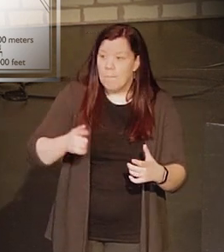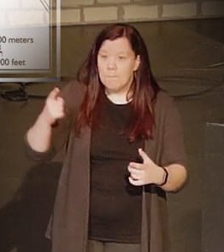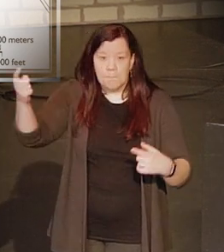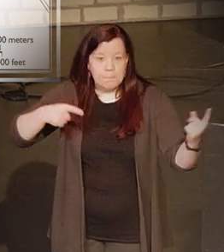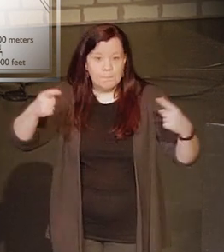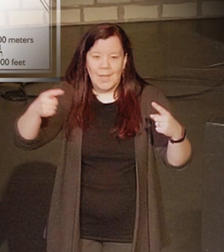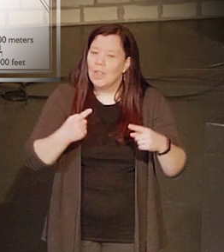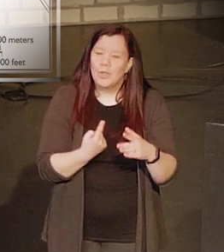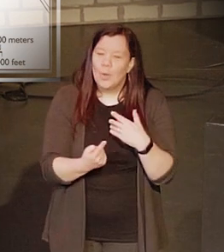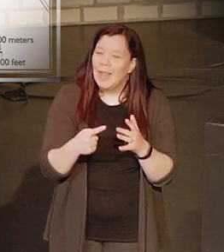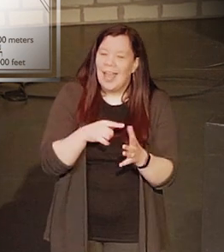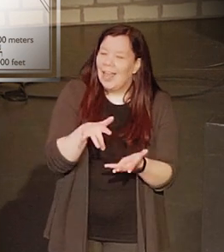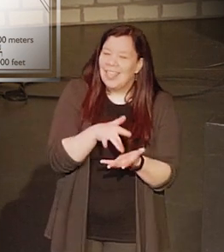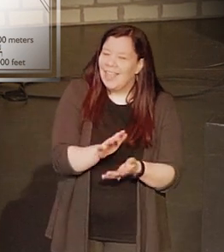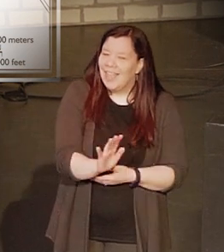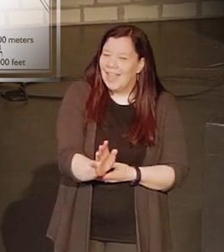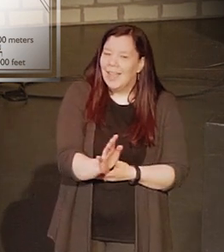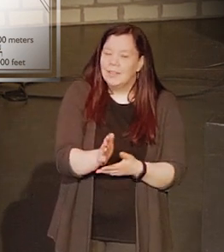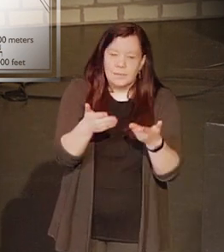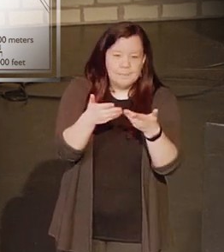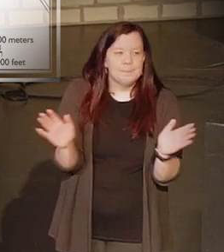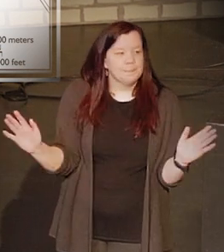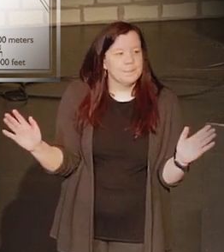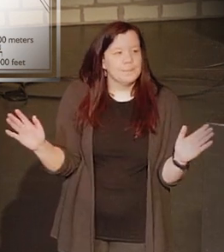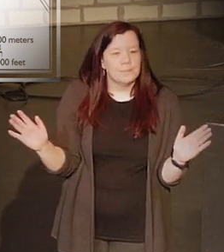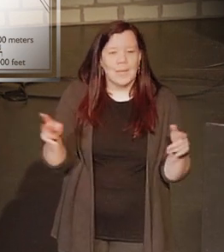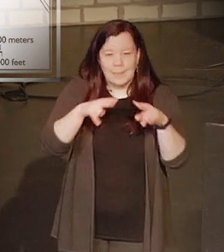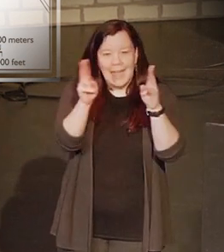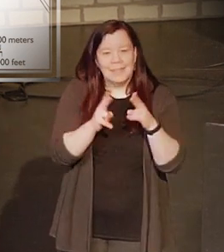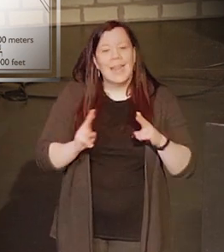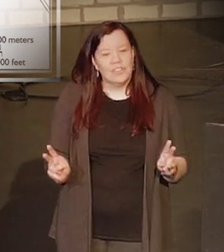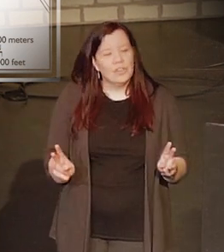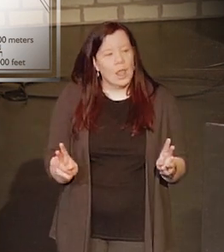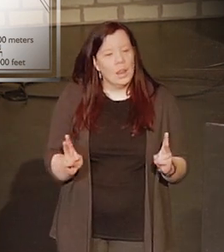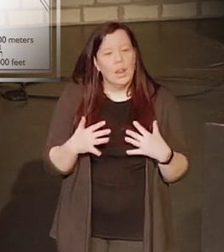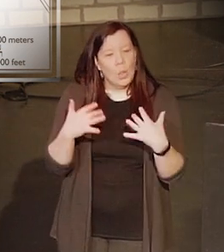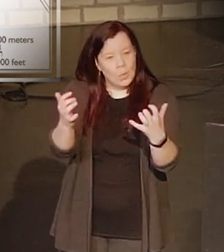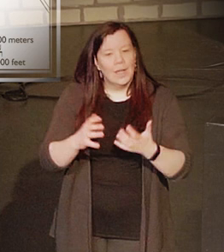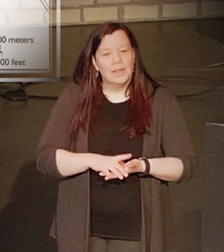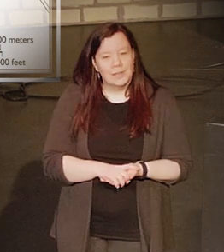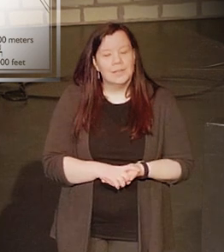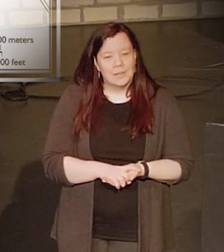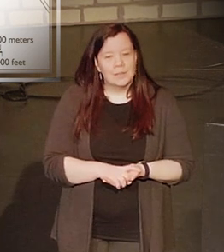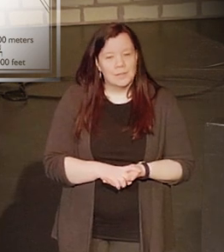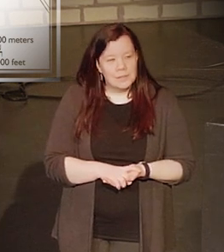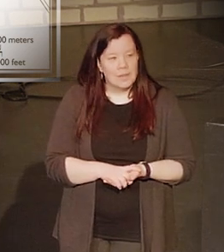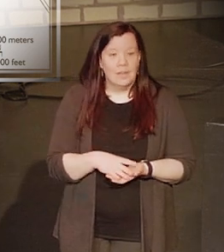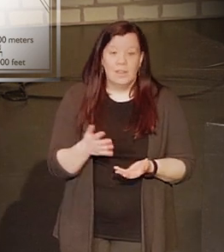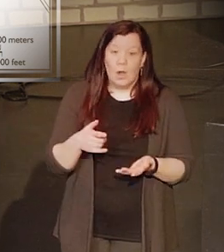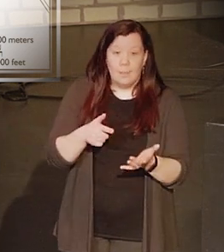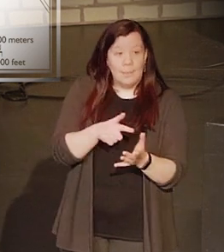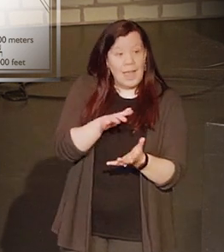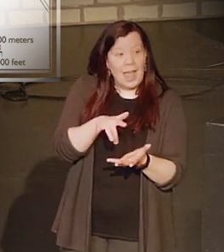than just Athenian citizens. It would have been a more international, we might call it, audience. Members of